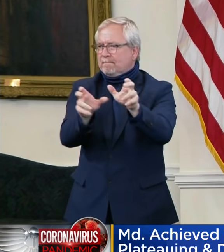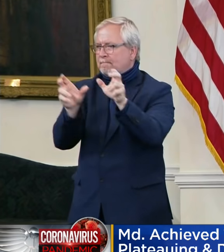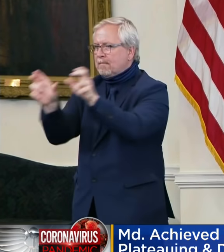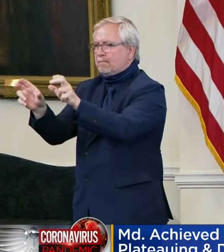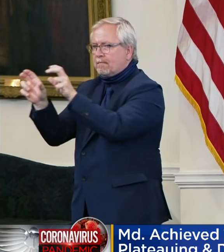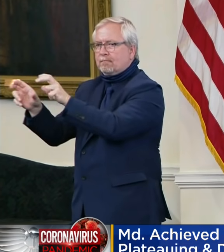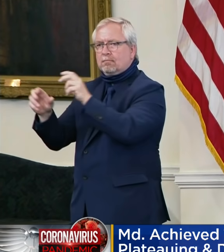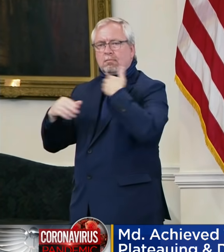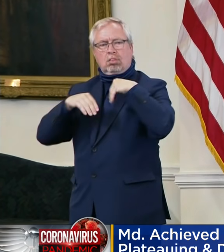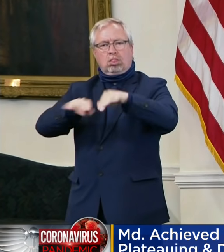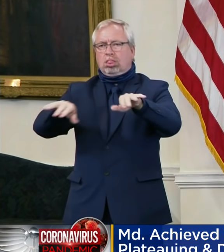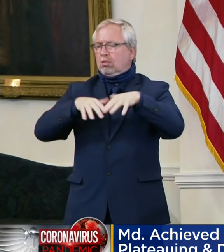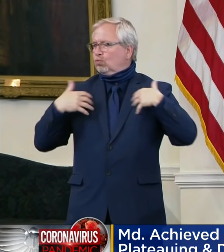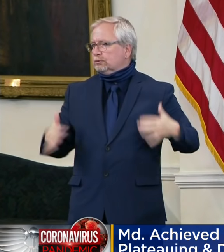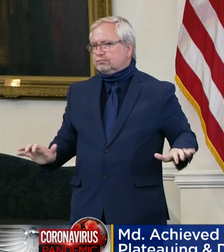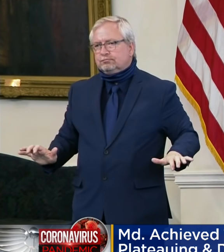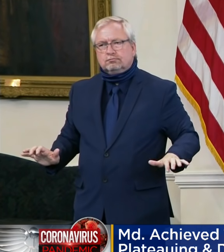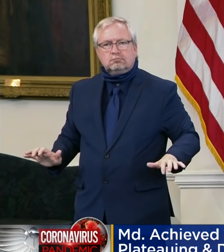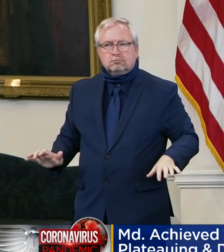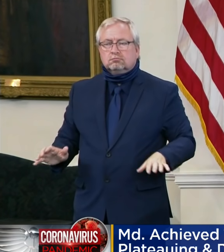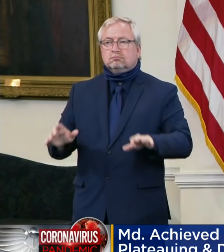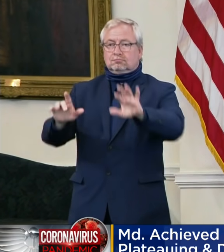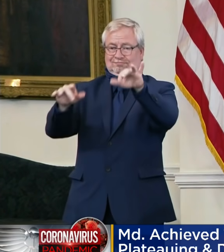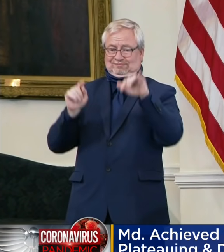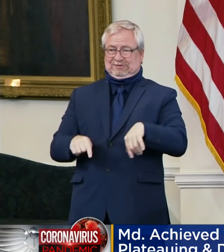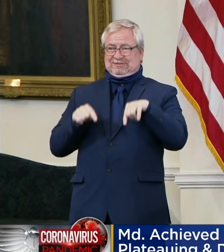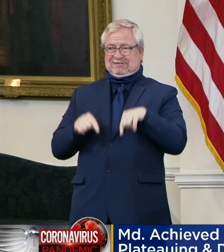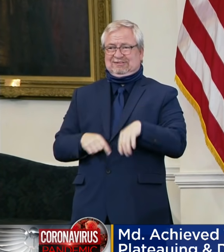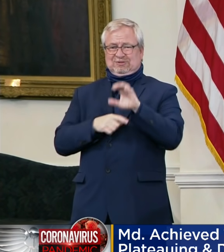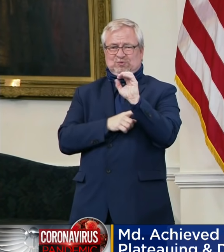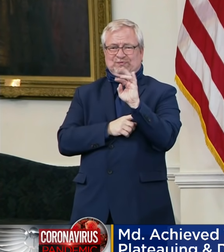This crisis has tested all of us